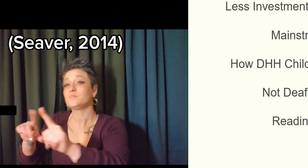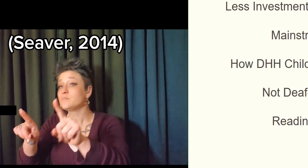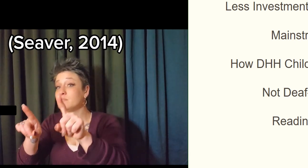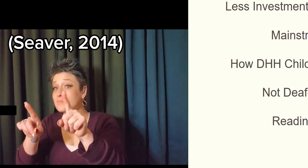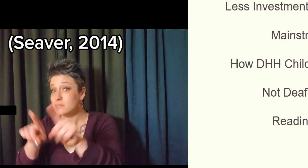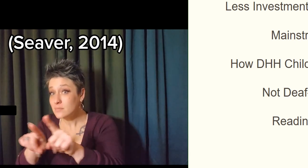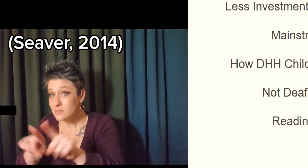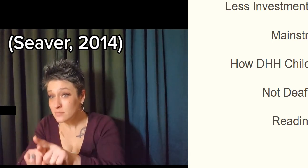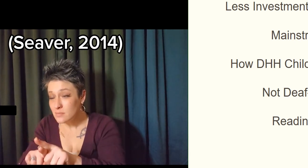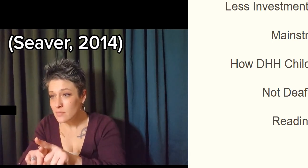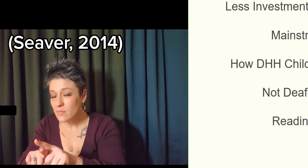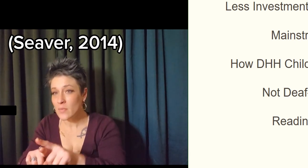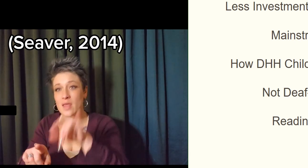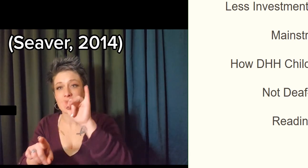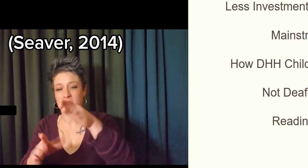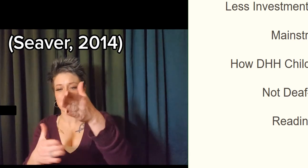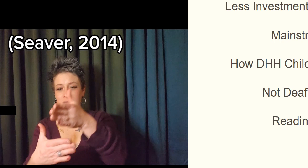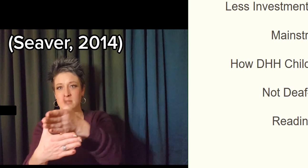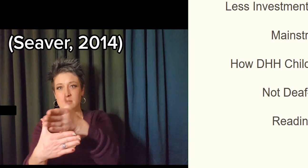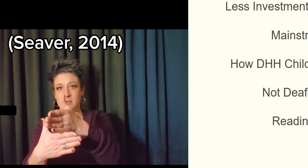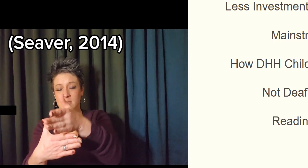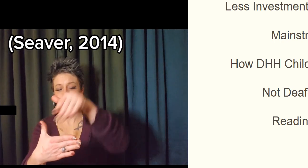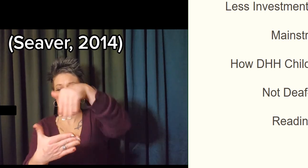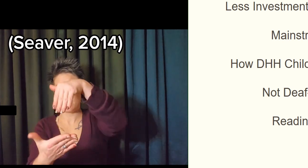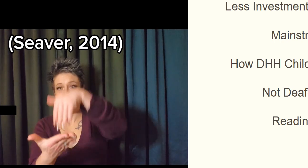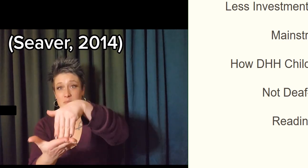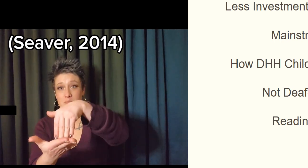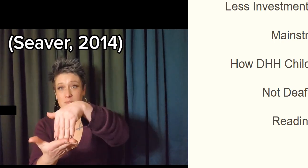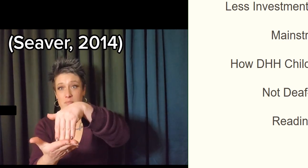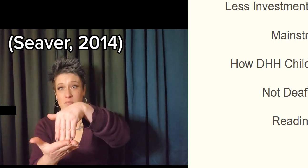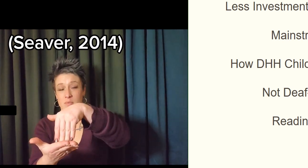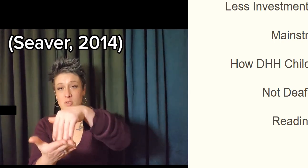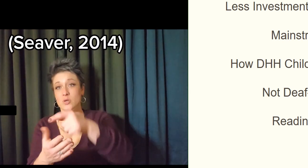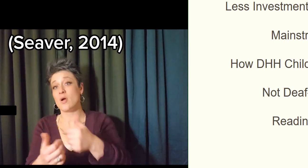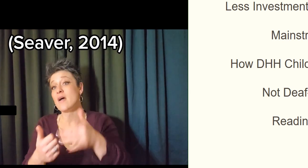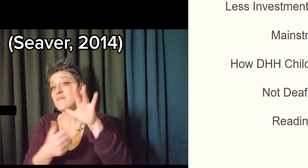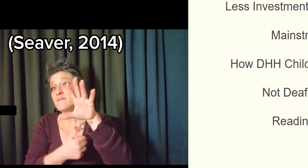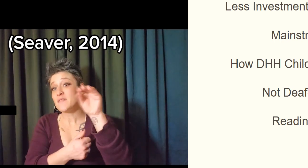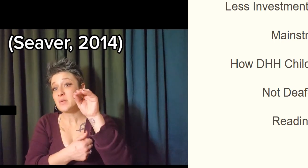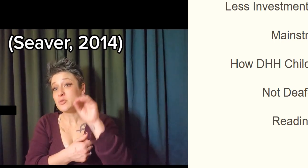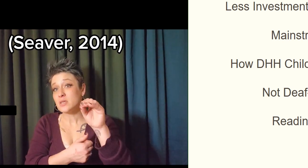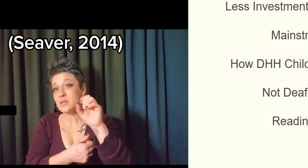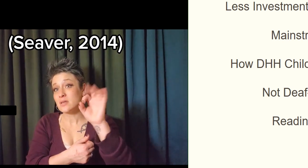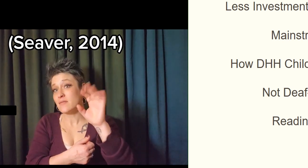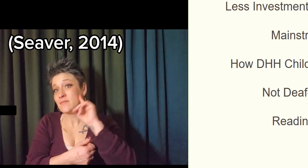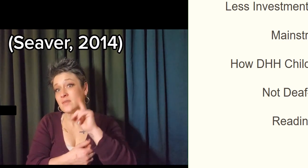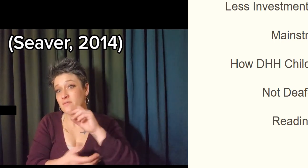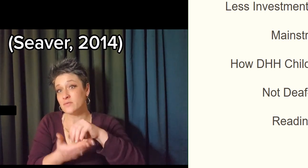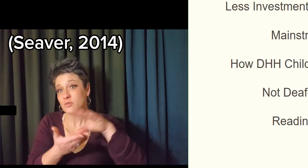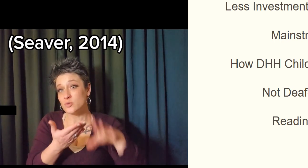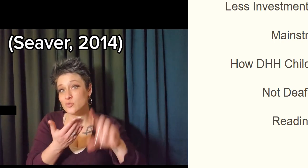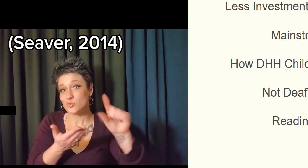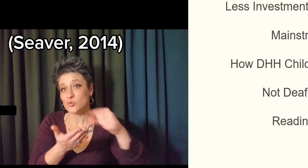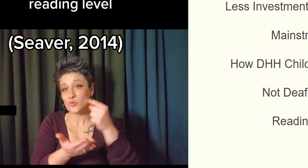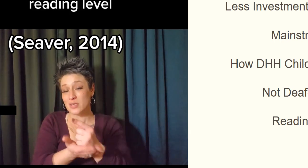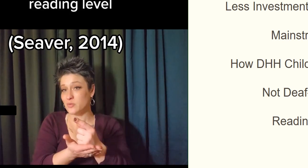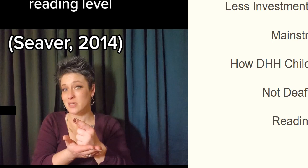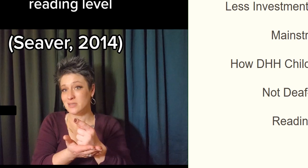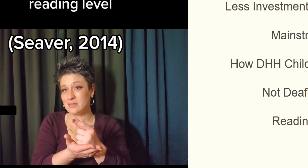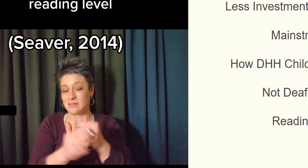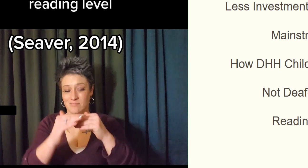level, but it's this one test. And deaf students are shown on this. So the average, it's the middle. So